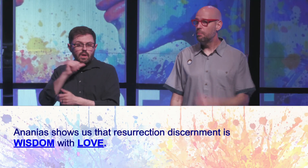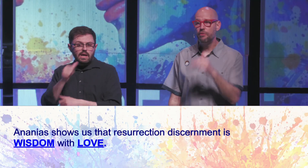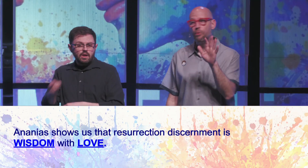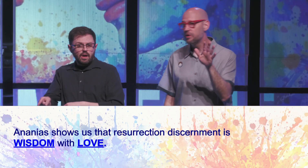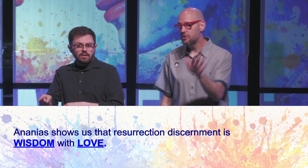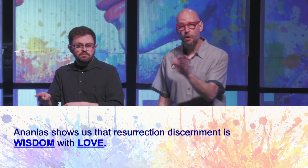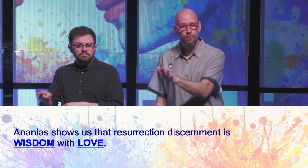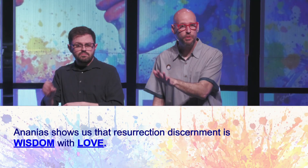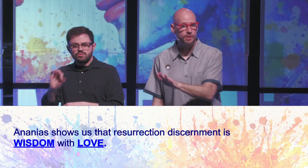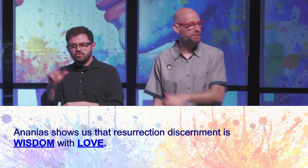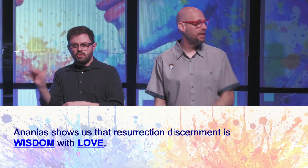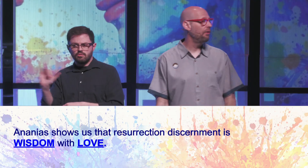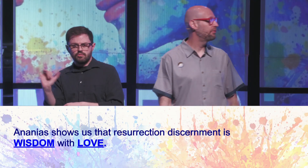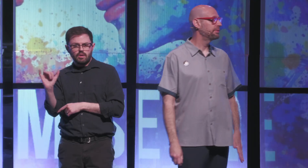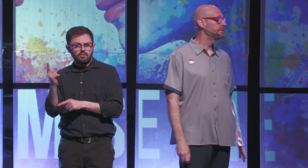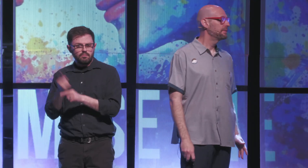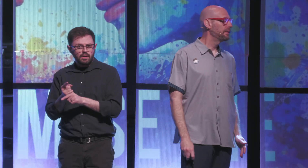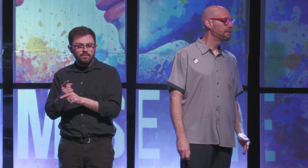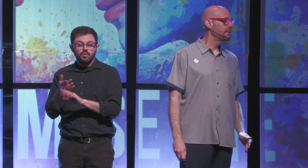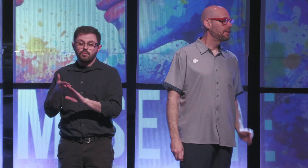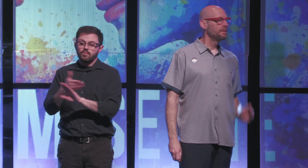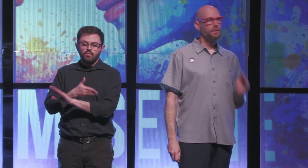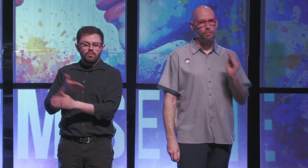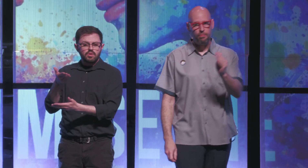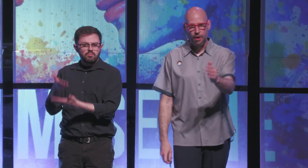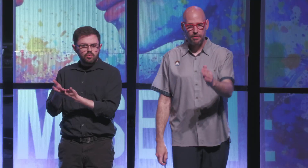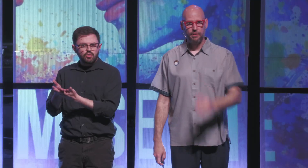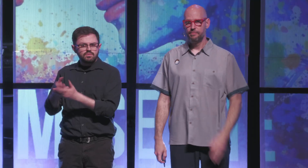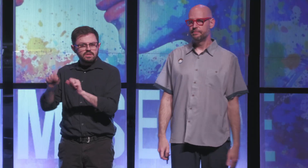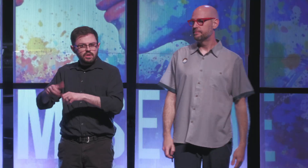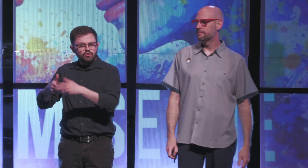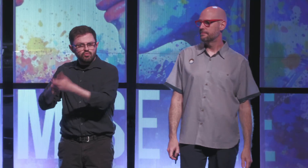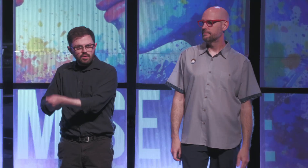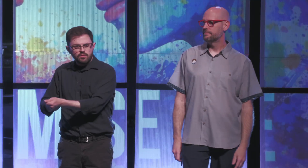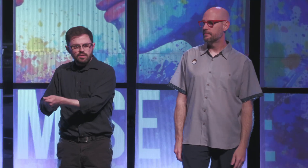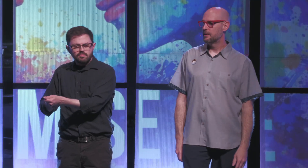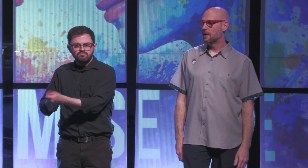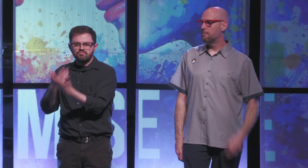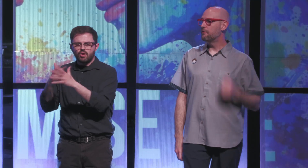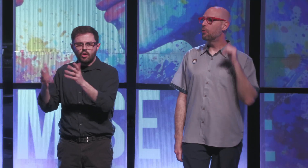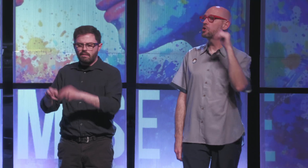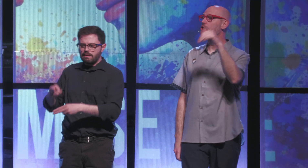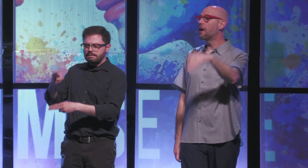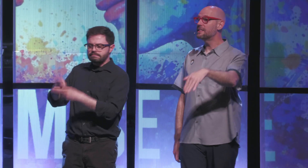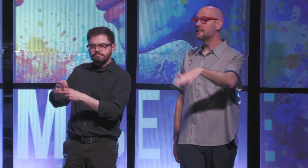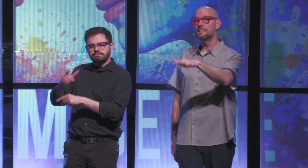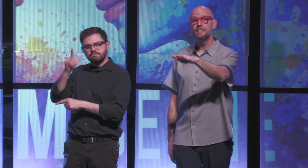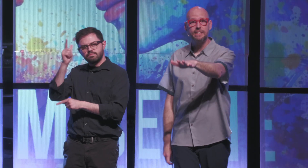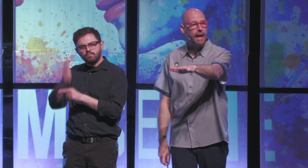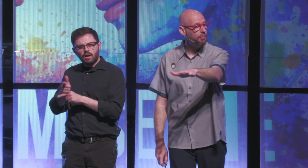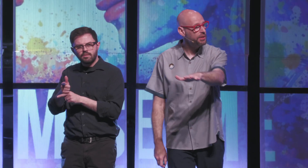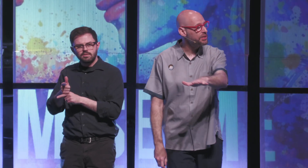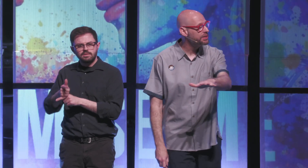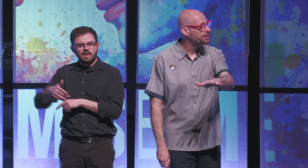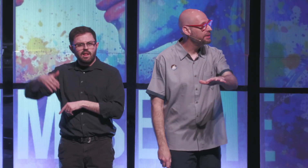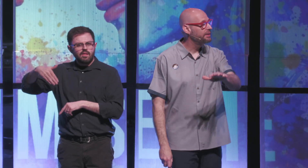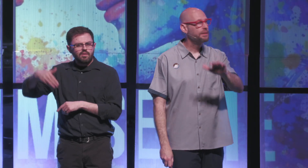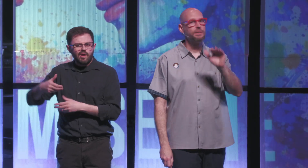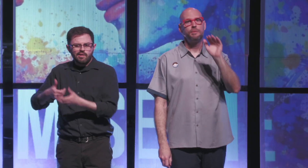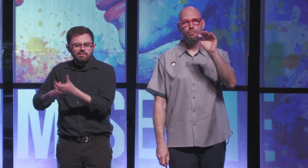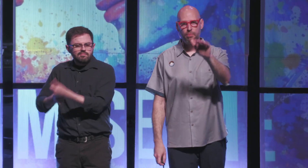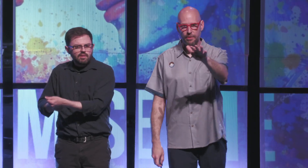And so before Saul proves himself, brother. Before trust is